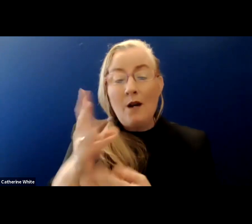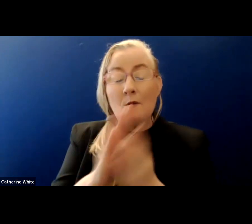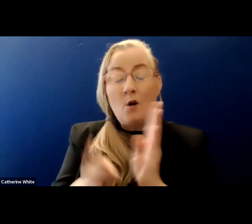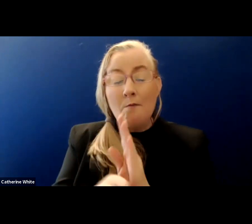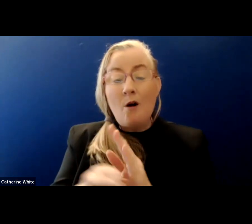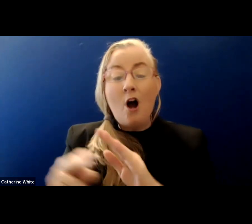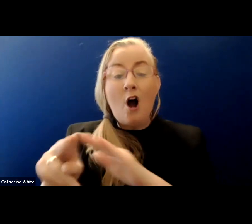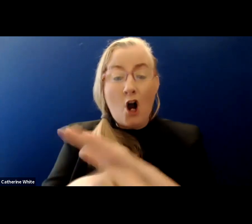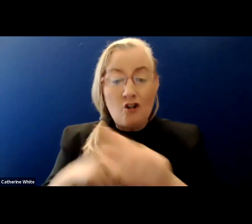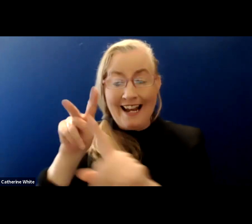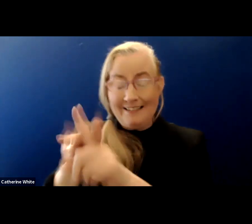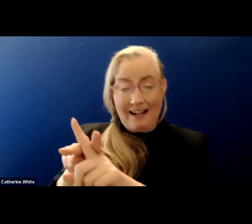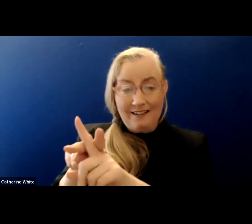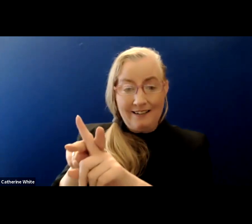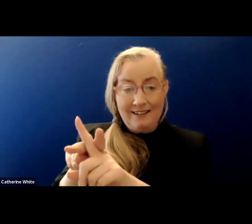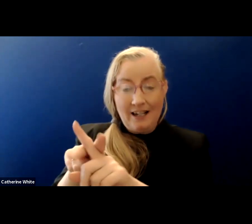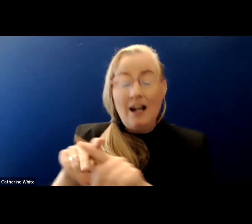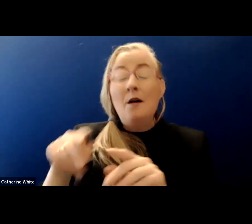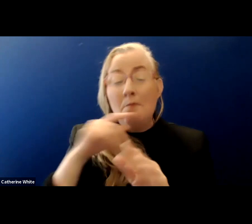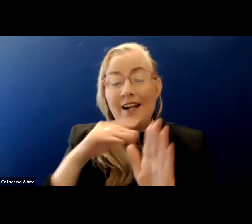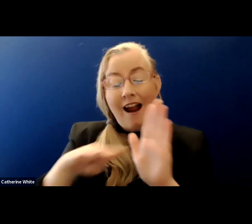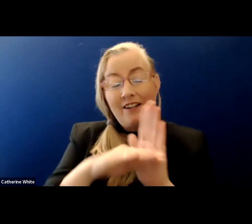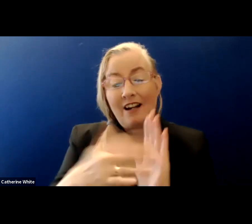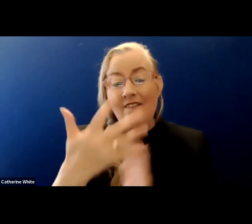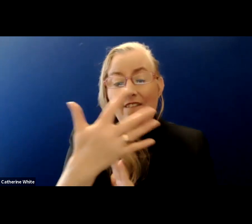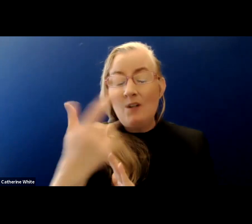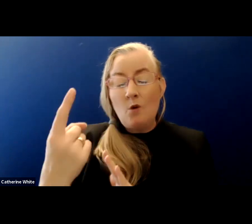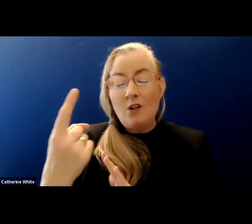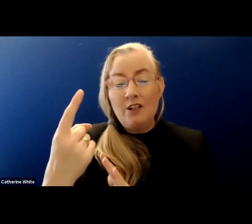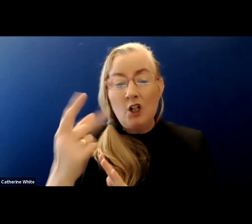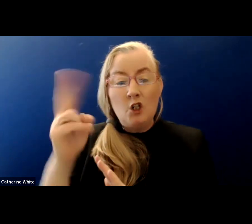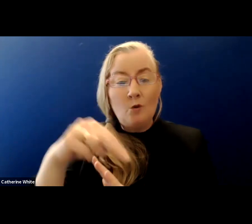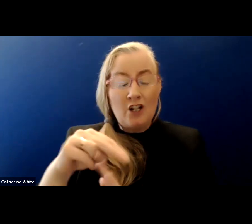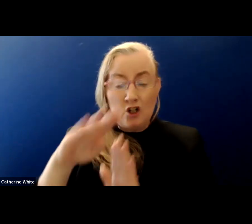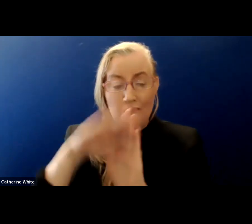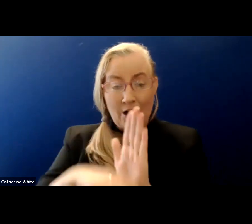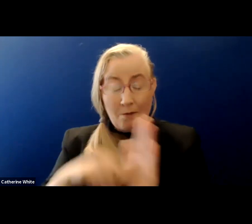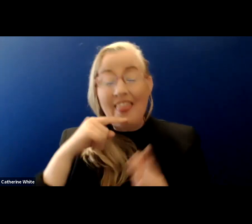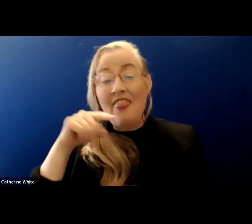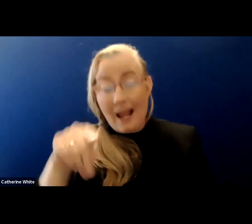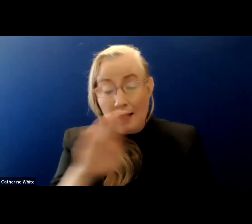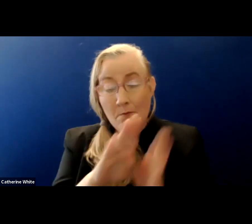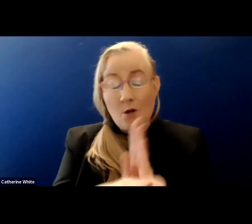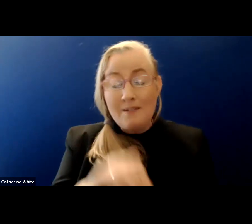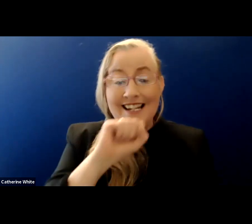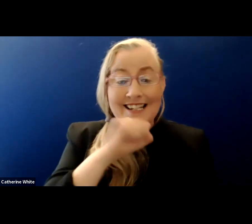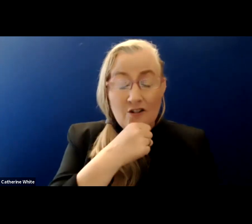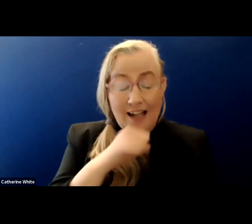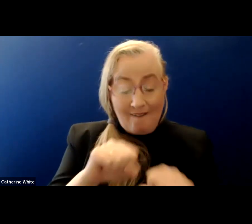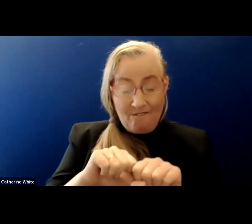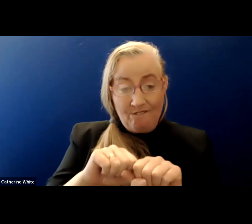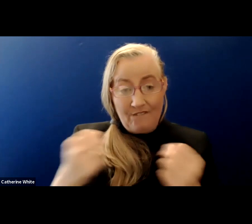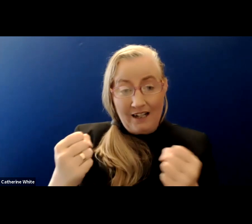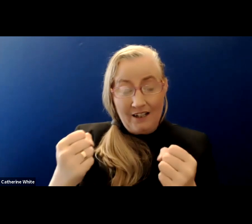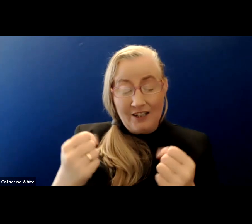attack under Article 51 of the UN Charter, because it would be a serious violation of the prohibition of the